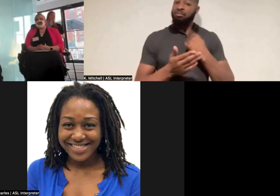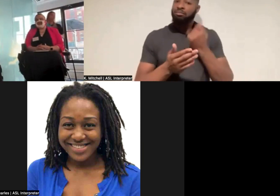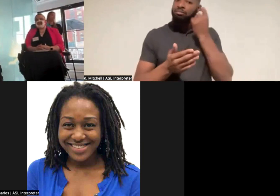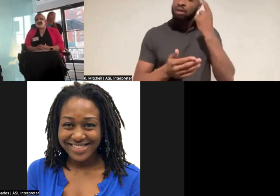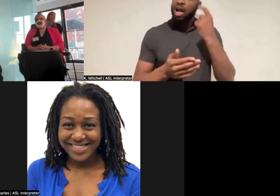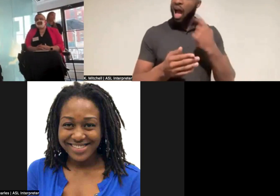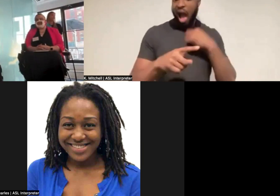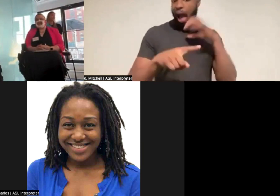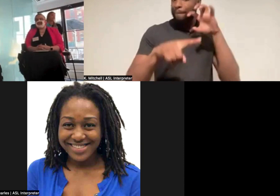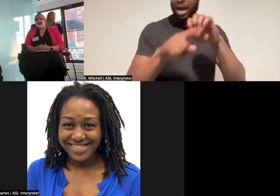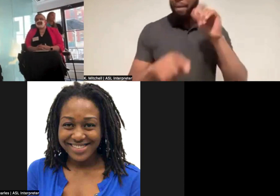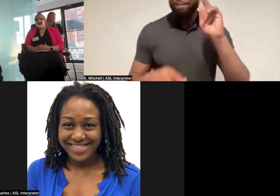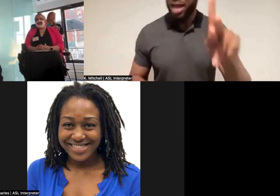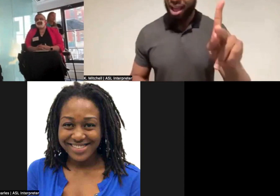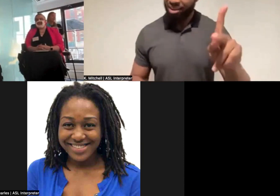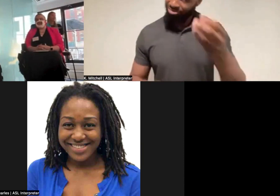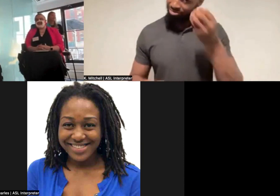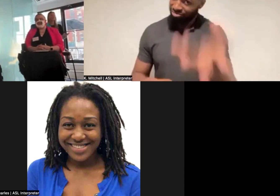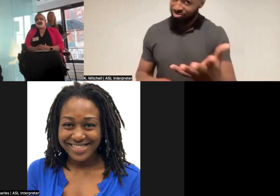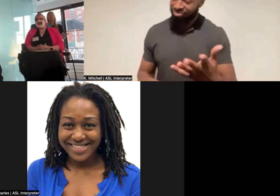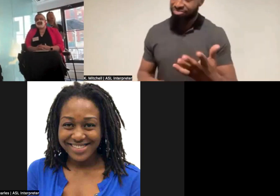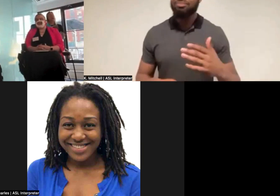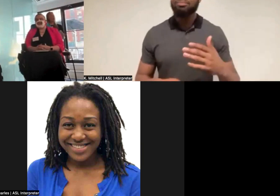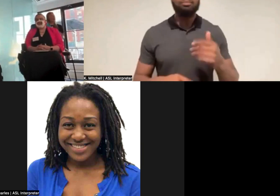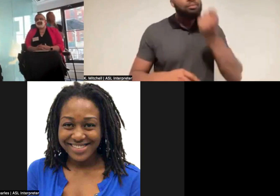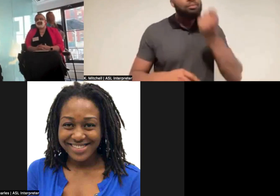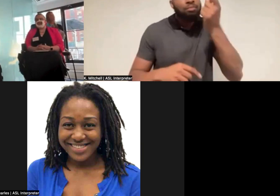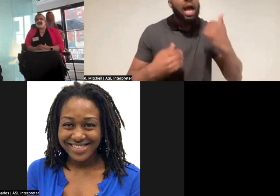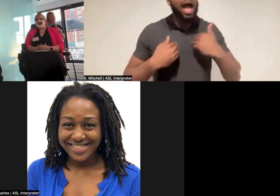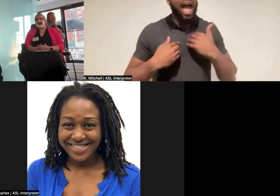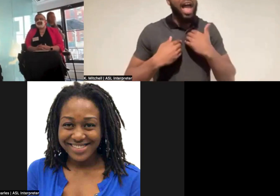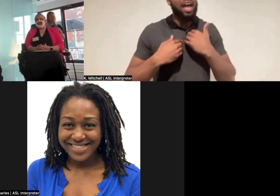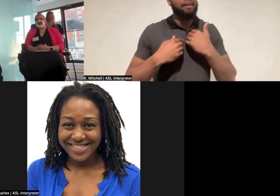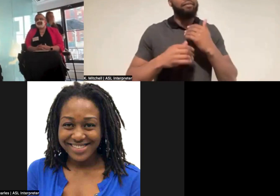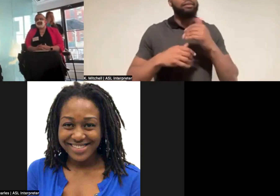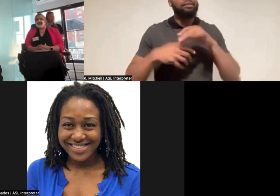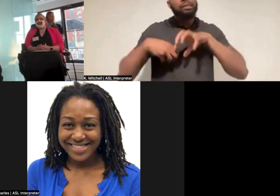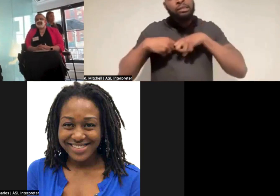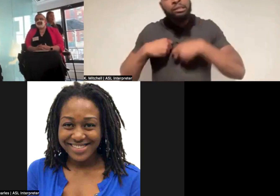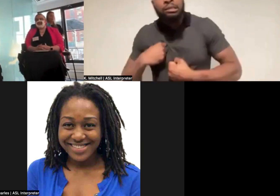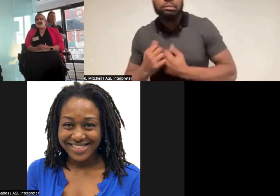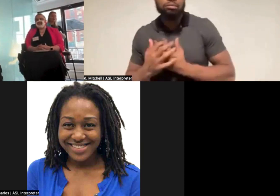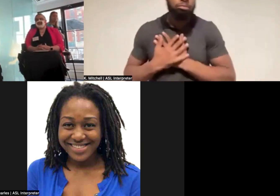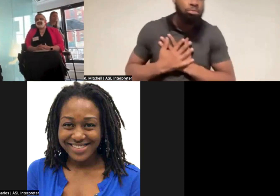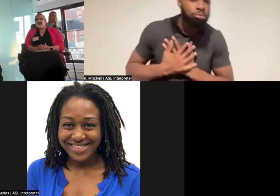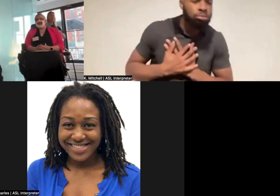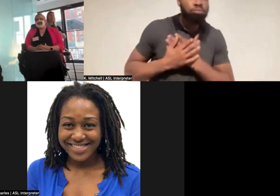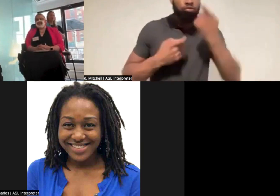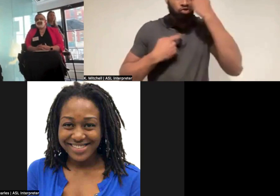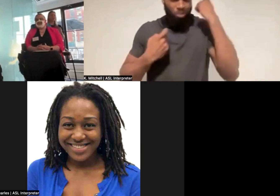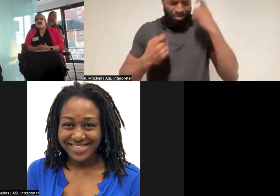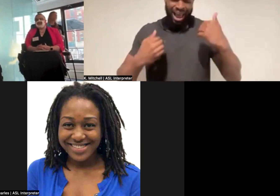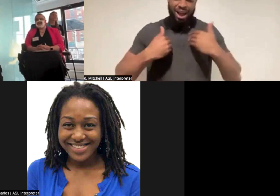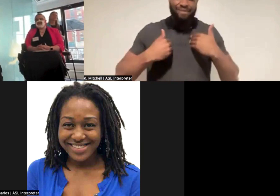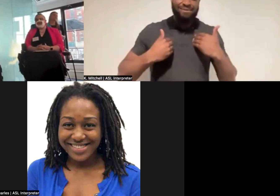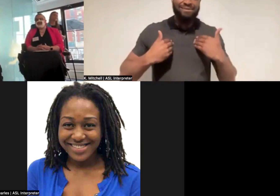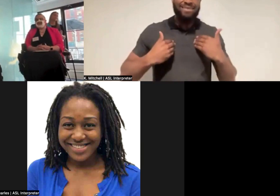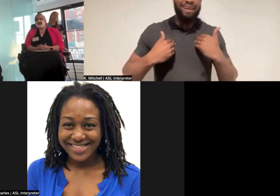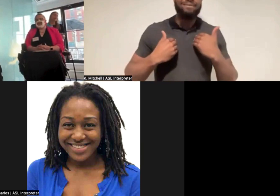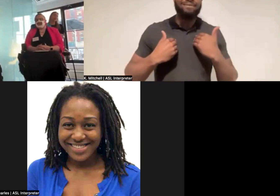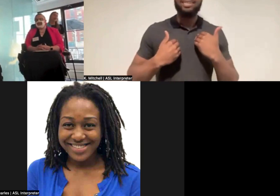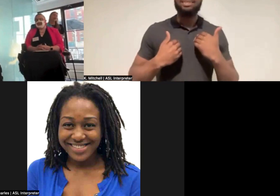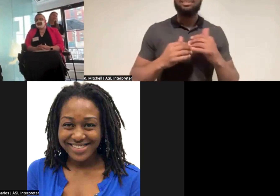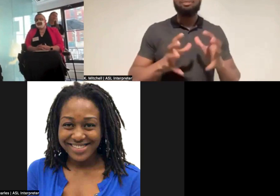think, but dealing with, there is grief, there is trauma, it doesn't mean that I'm, you know, indestructible, I absolutely am, there's been a lot of hurt,